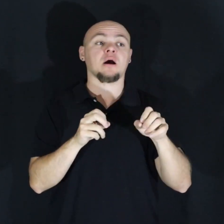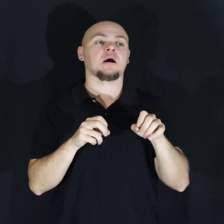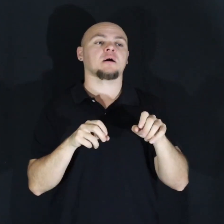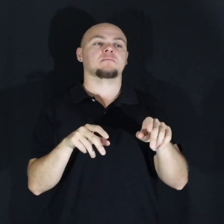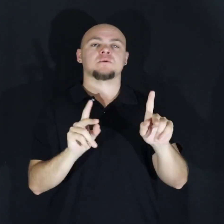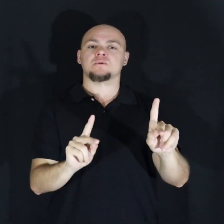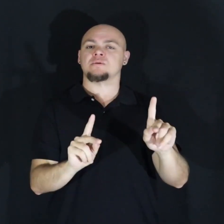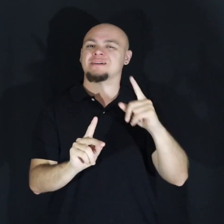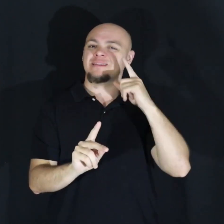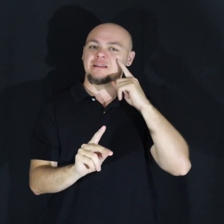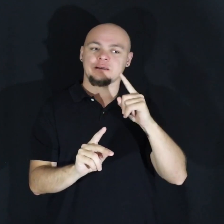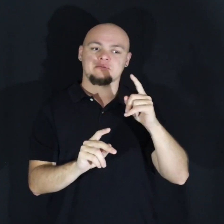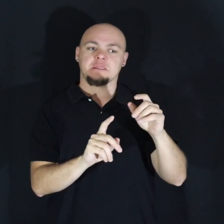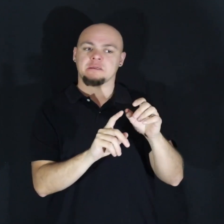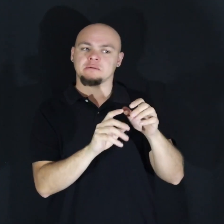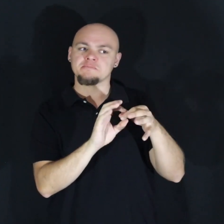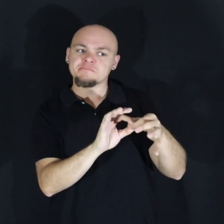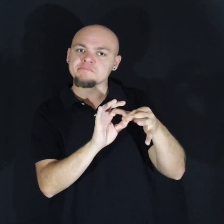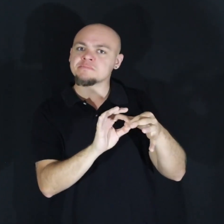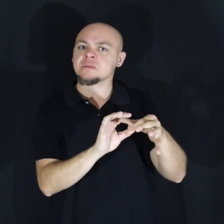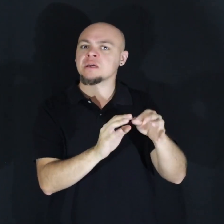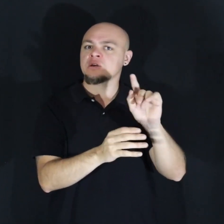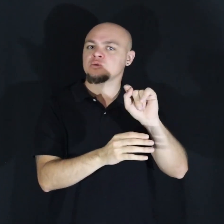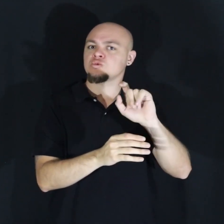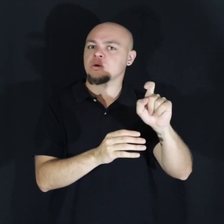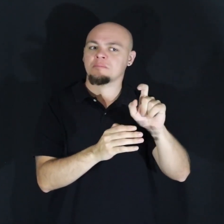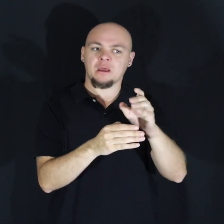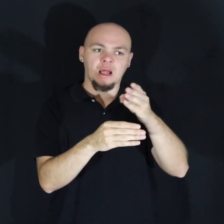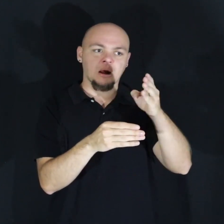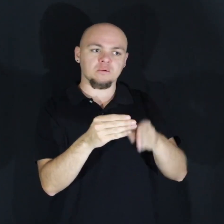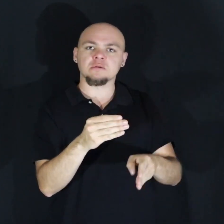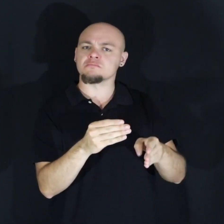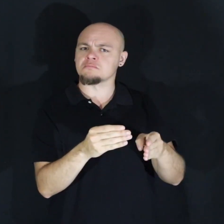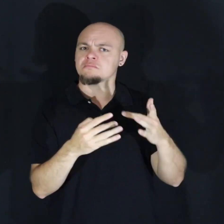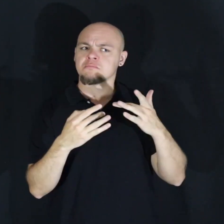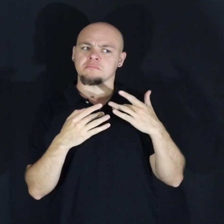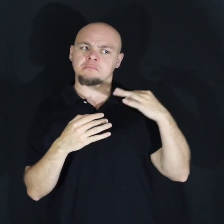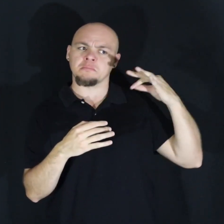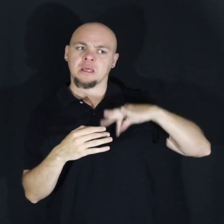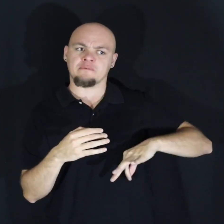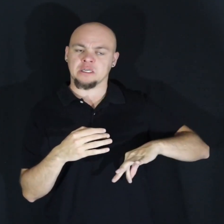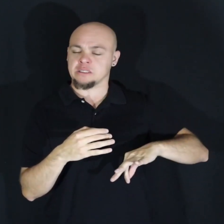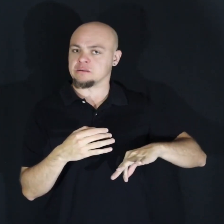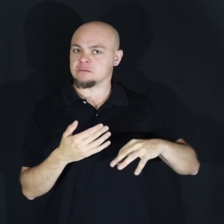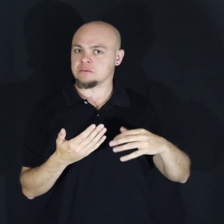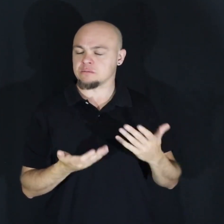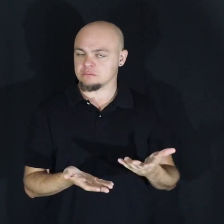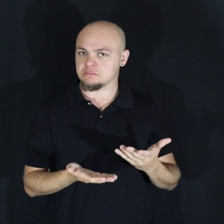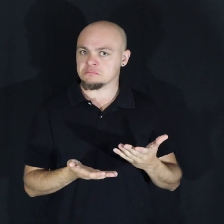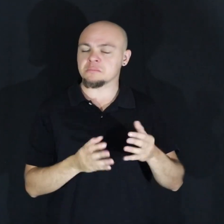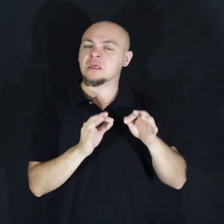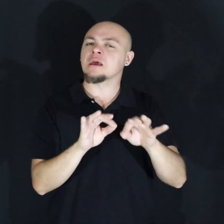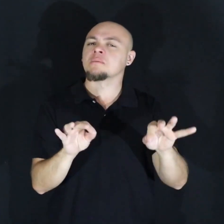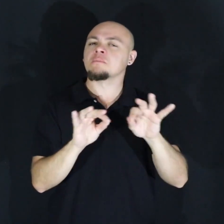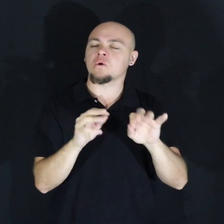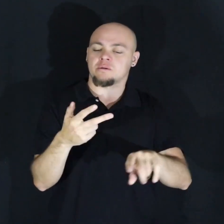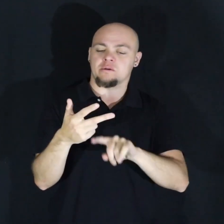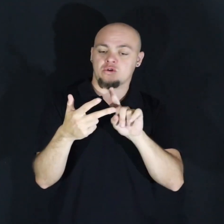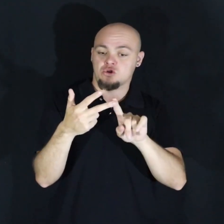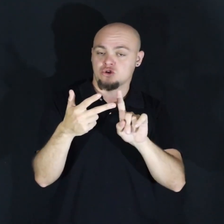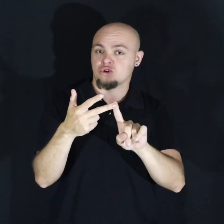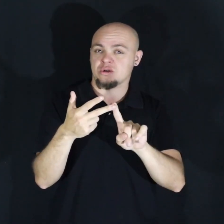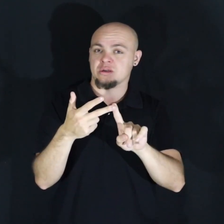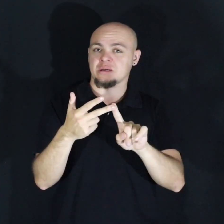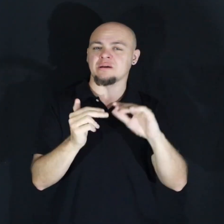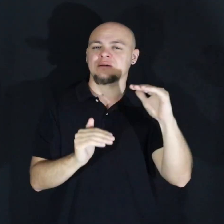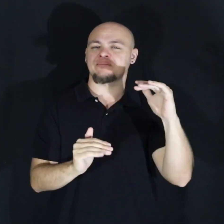that you think will benefit the treatment outcomes in the long run and bring them further along. Which is why it's important to mention the third point is that this is